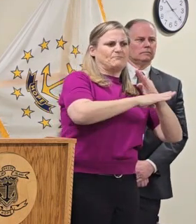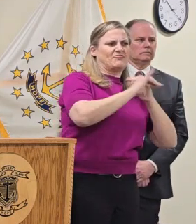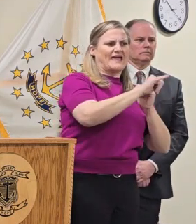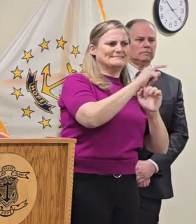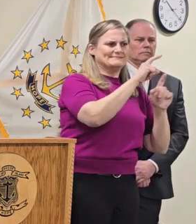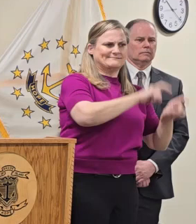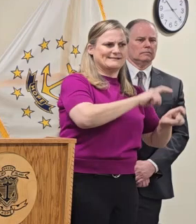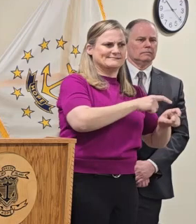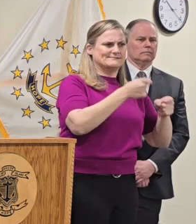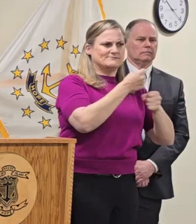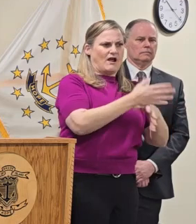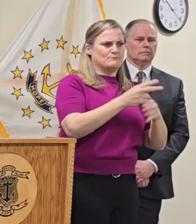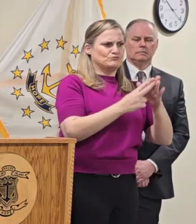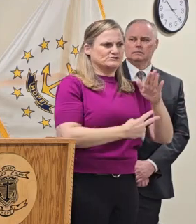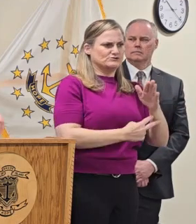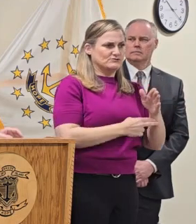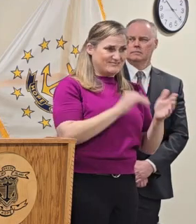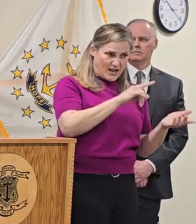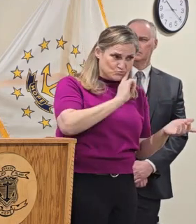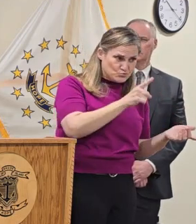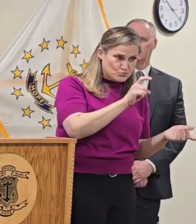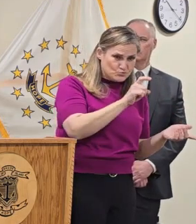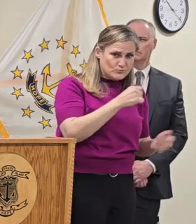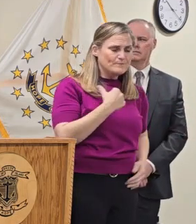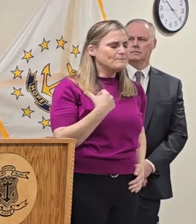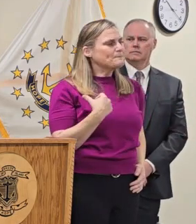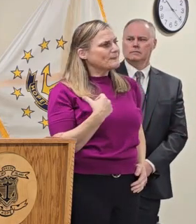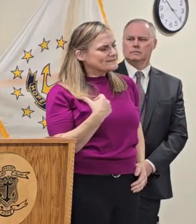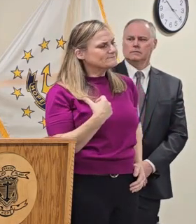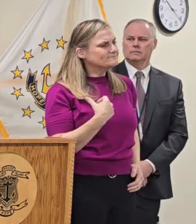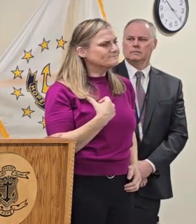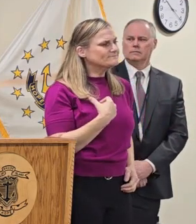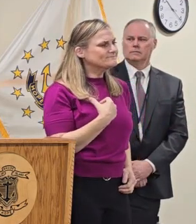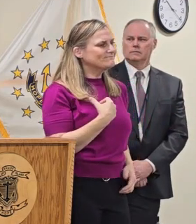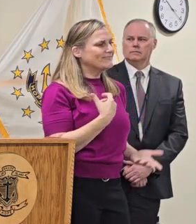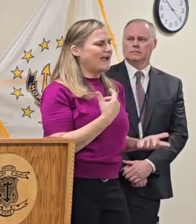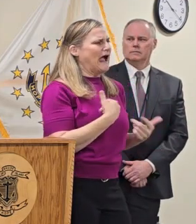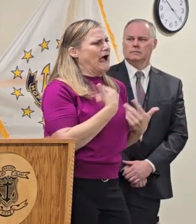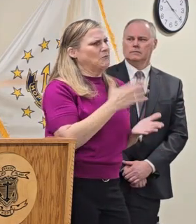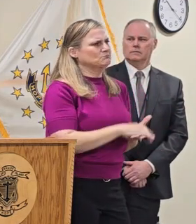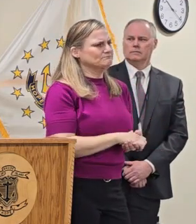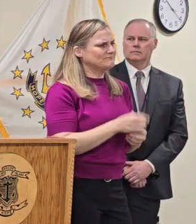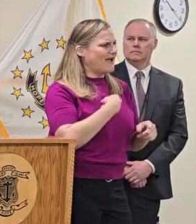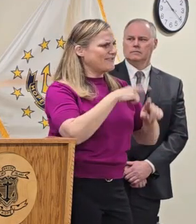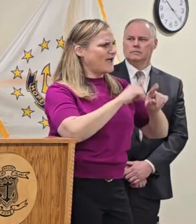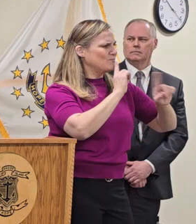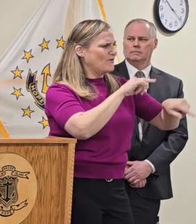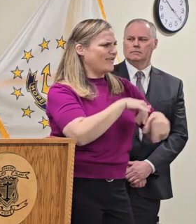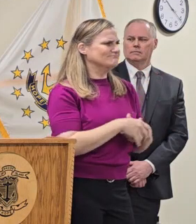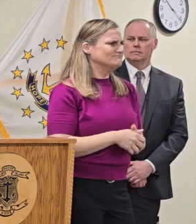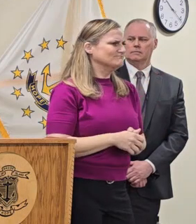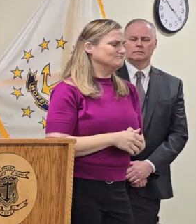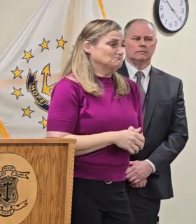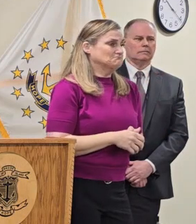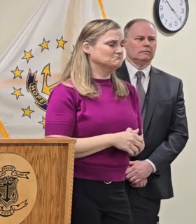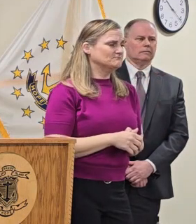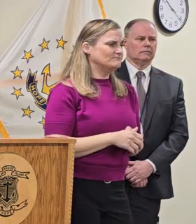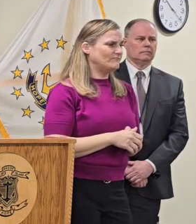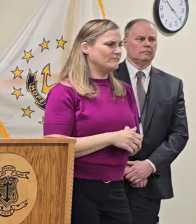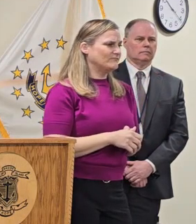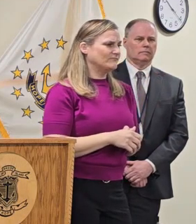not completely aware to be able to make comments on the scope of that report. So that's what we got our engineers